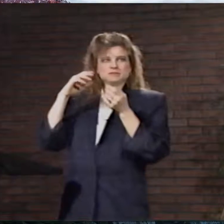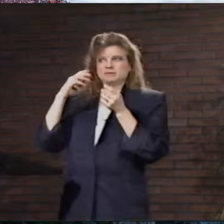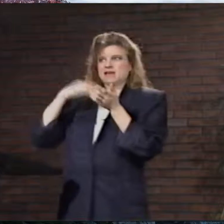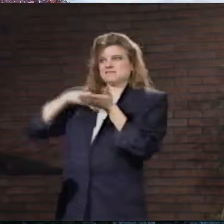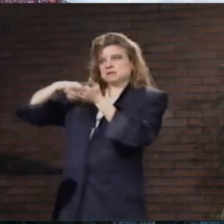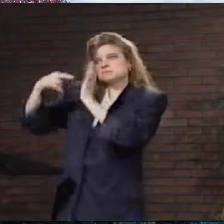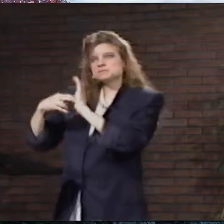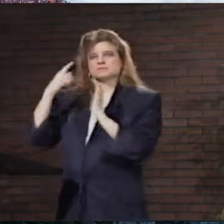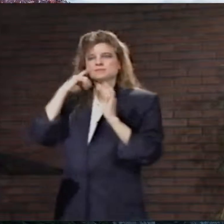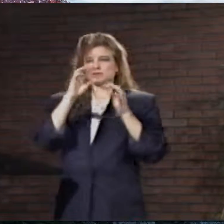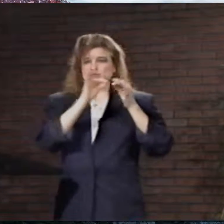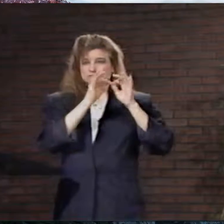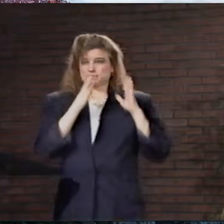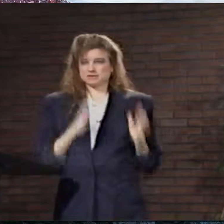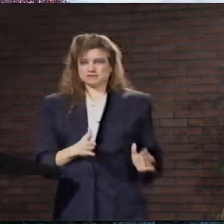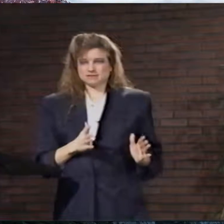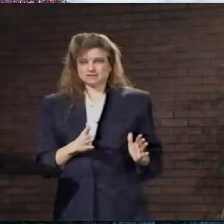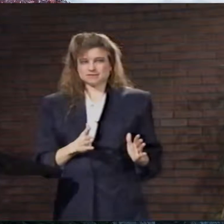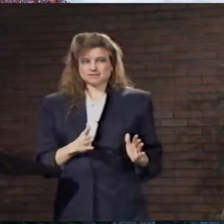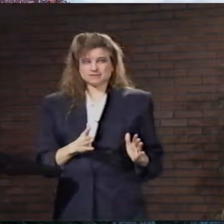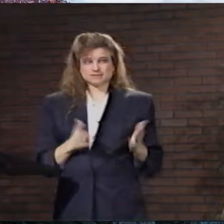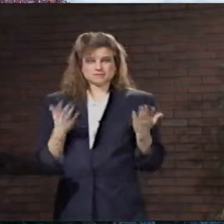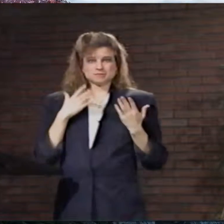The ADA and interpreters